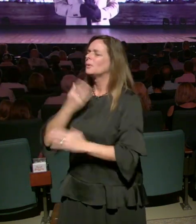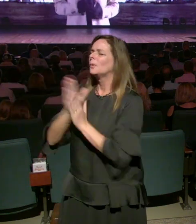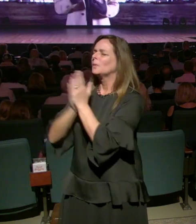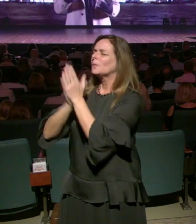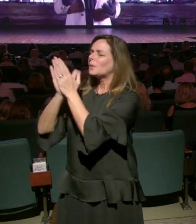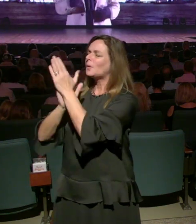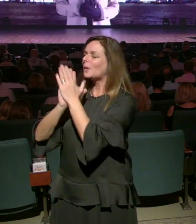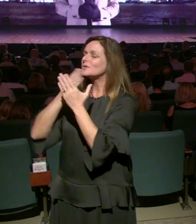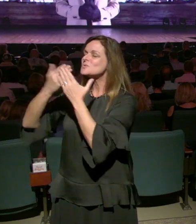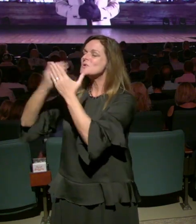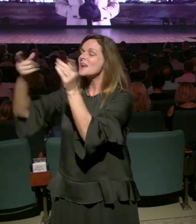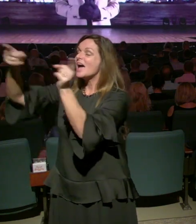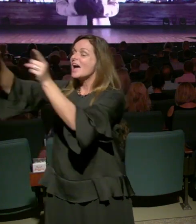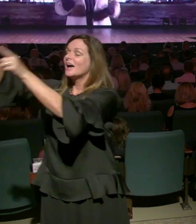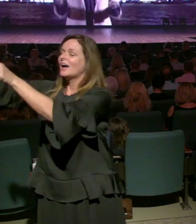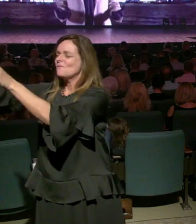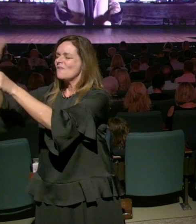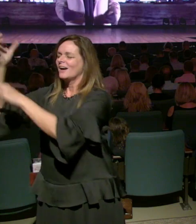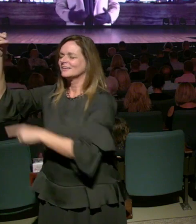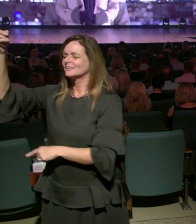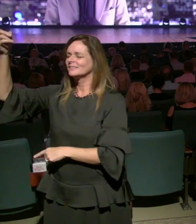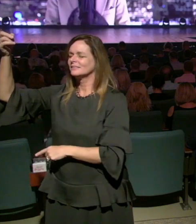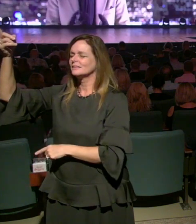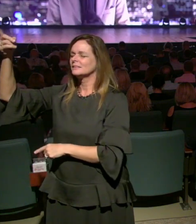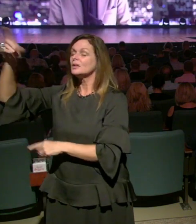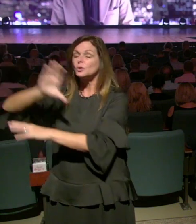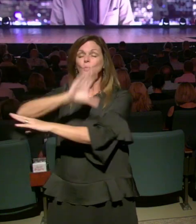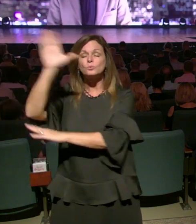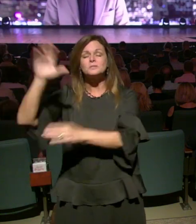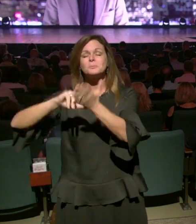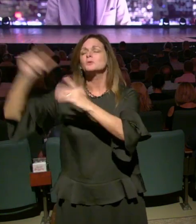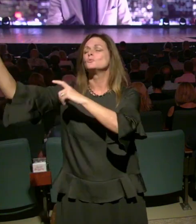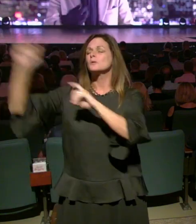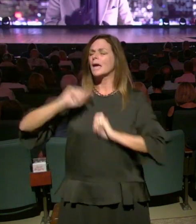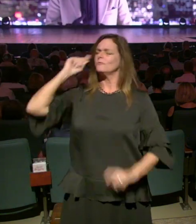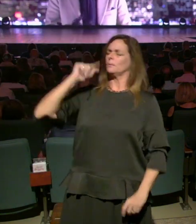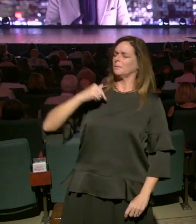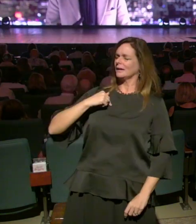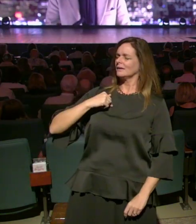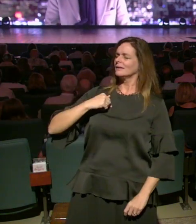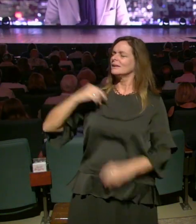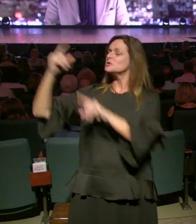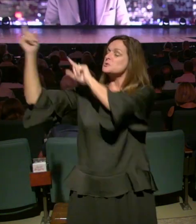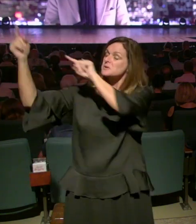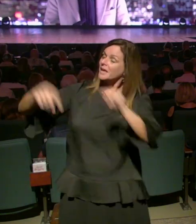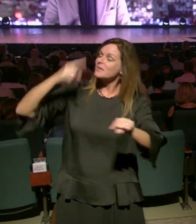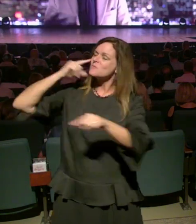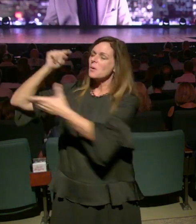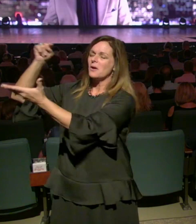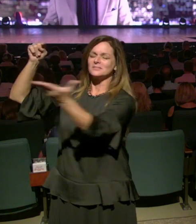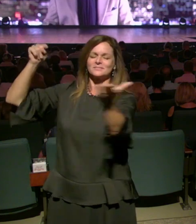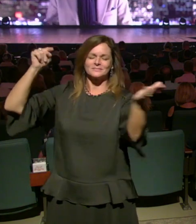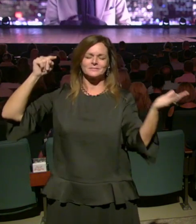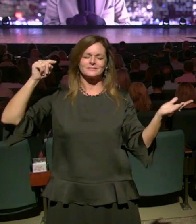Christmas. It's what we celebrate. It's why you came. And as we continue to pray, if you want the peace that only Jesus can give,